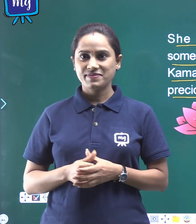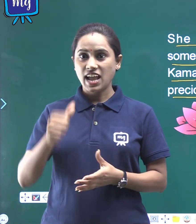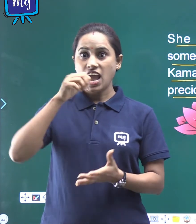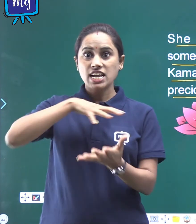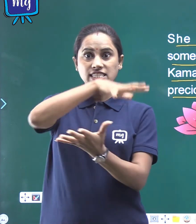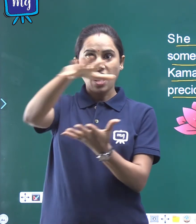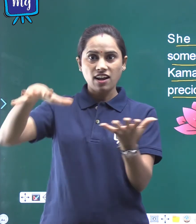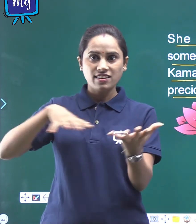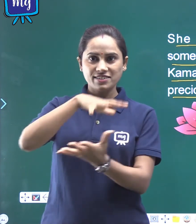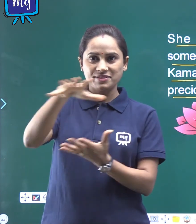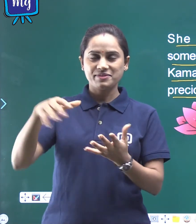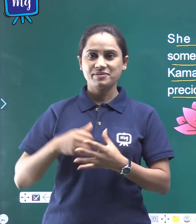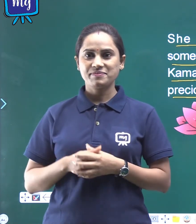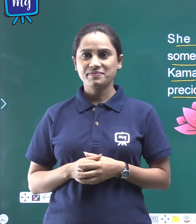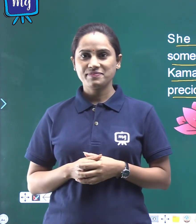sagar,